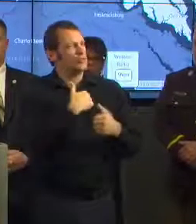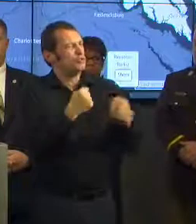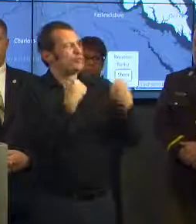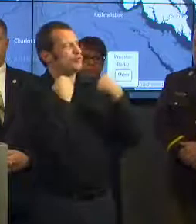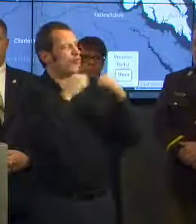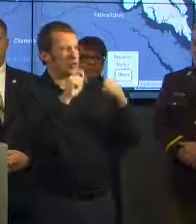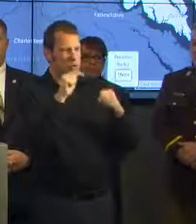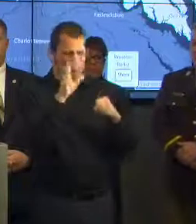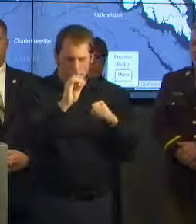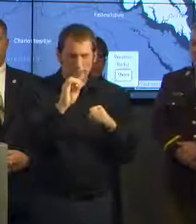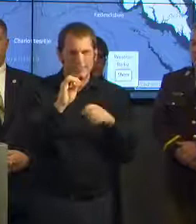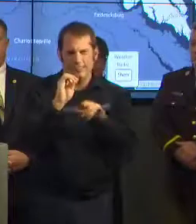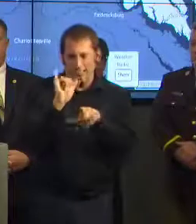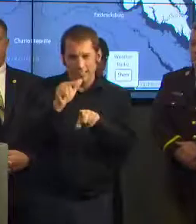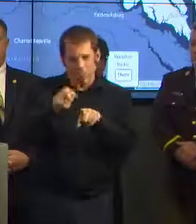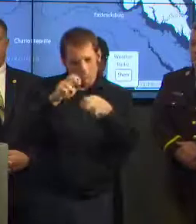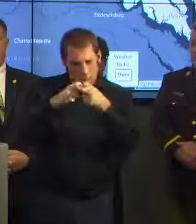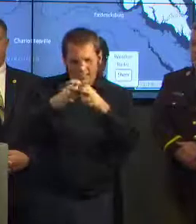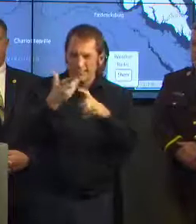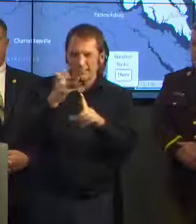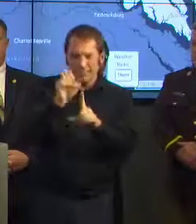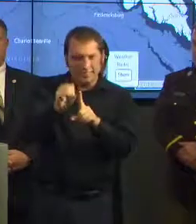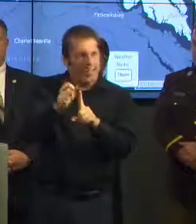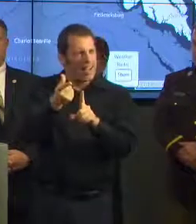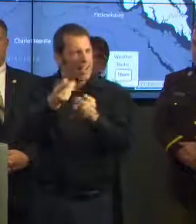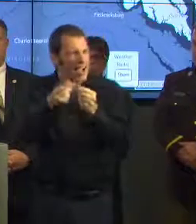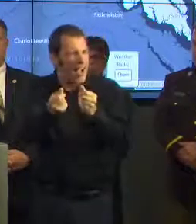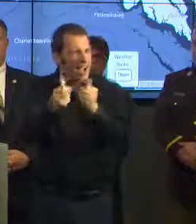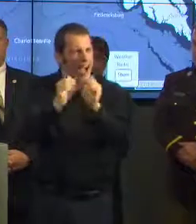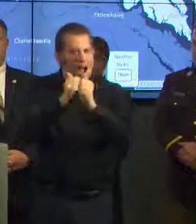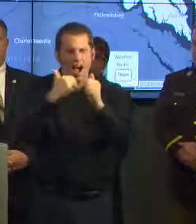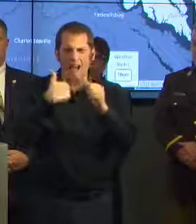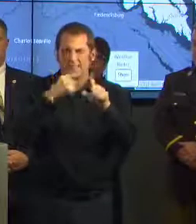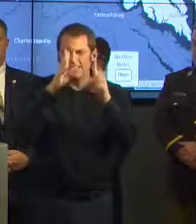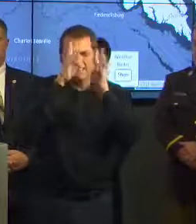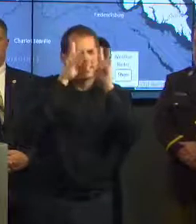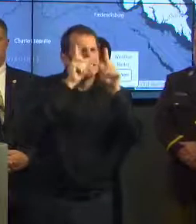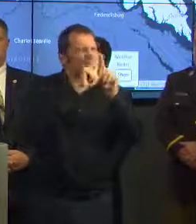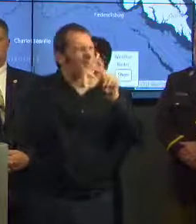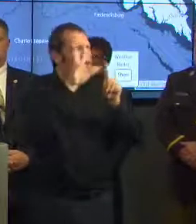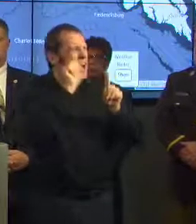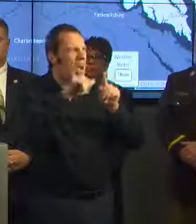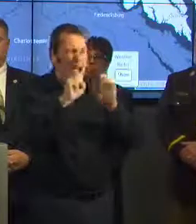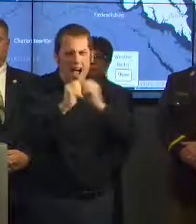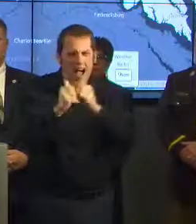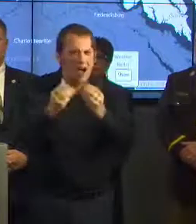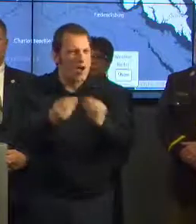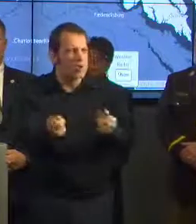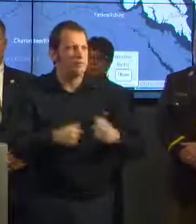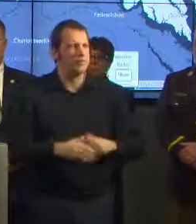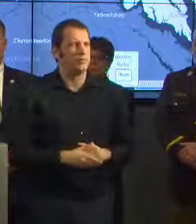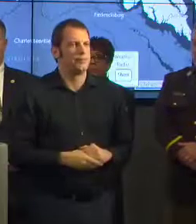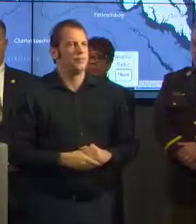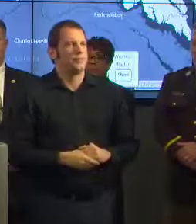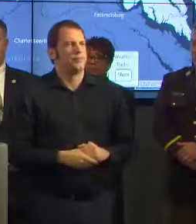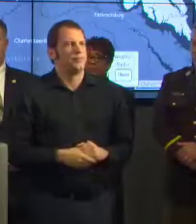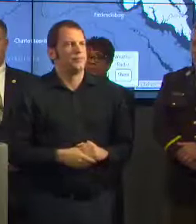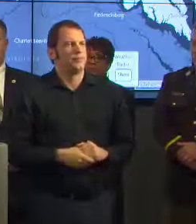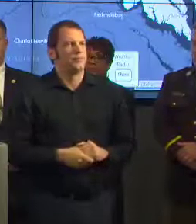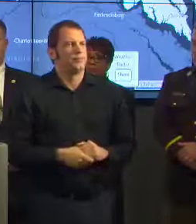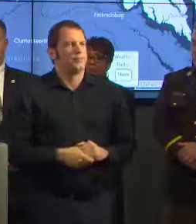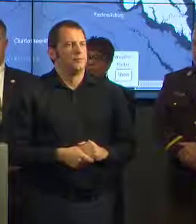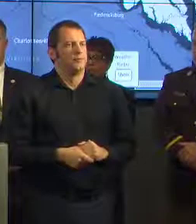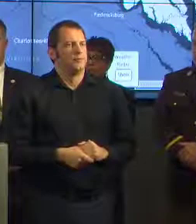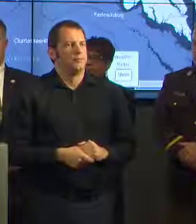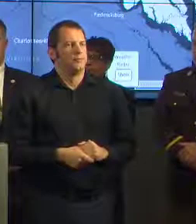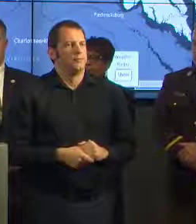with everything we've got. Since day one, our administration has been committed to shining a spotlight